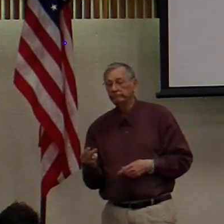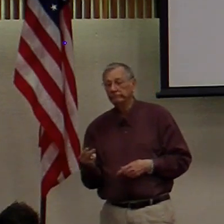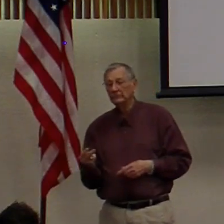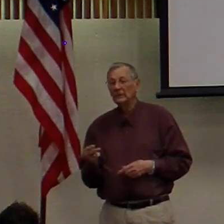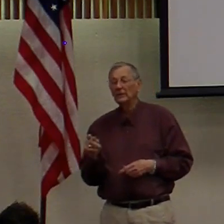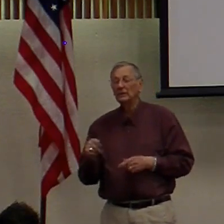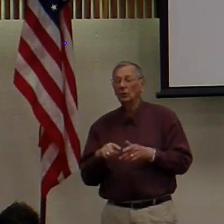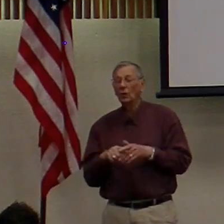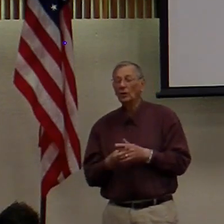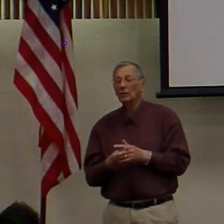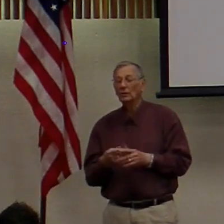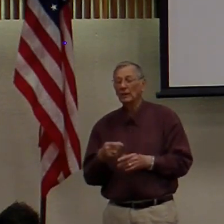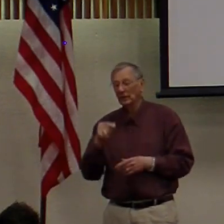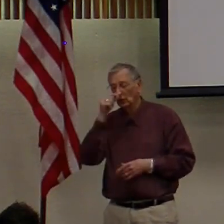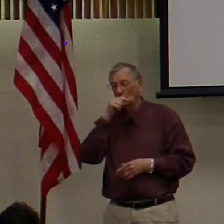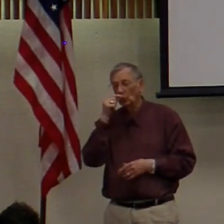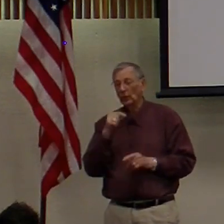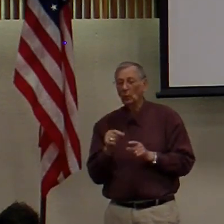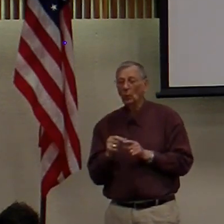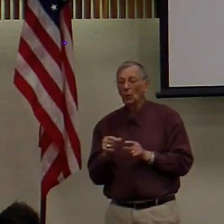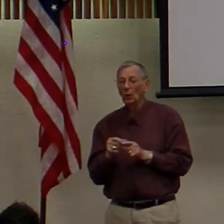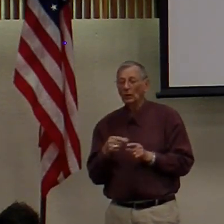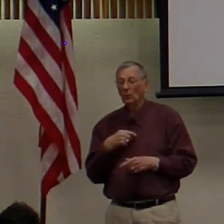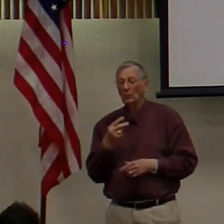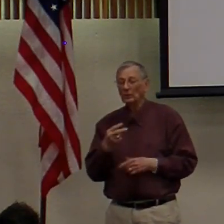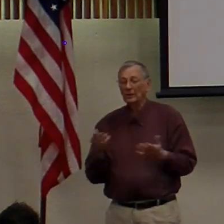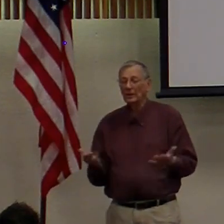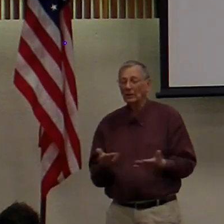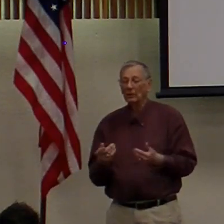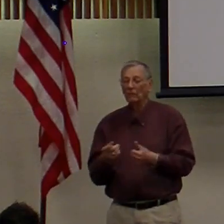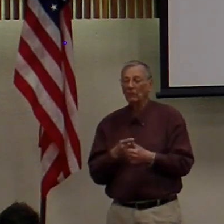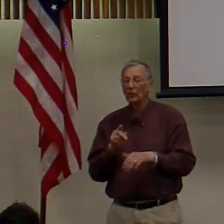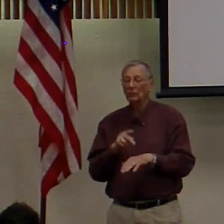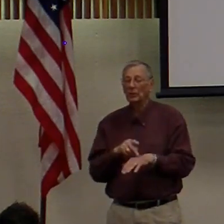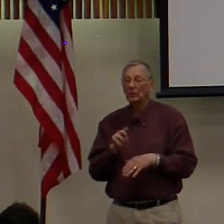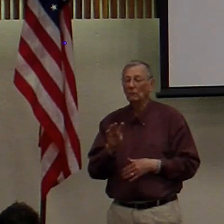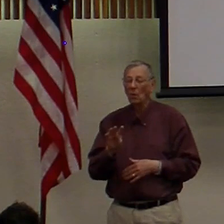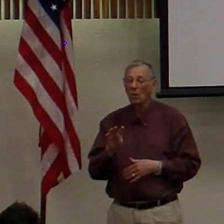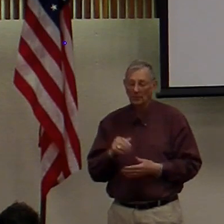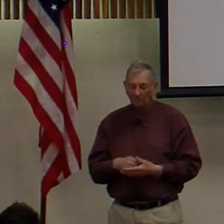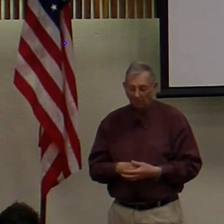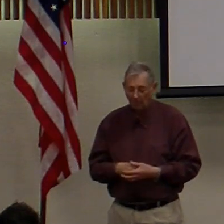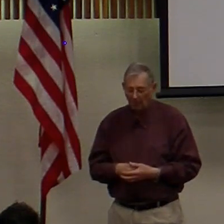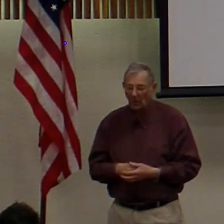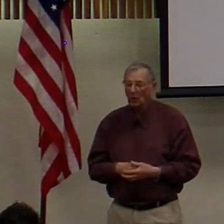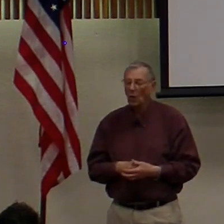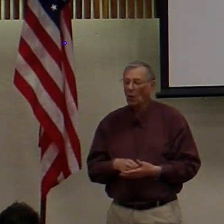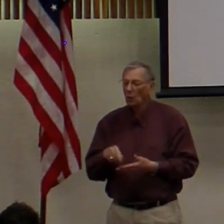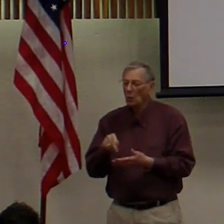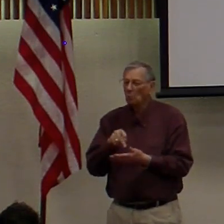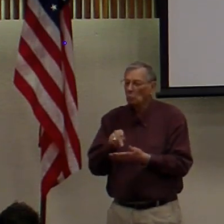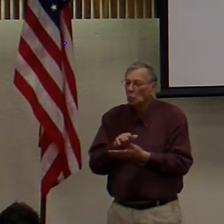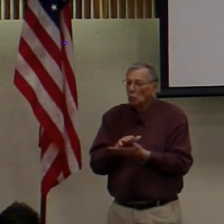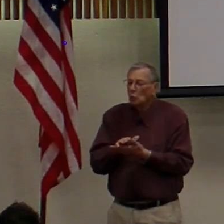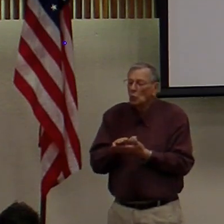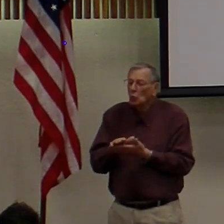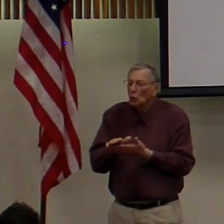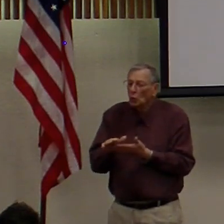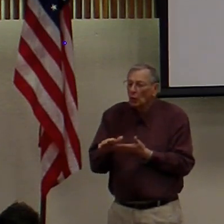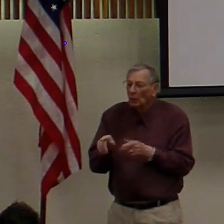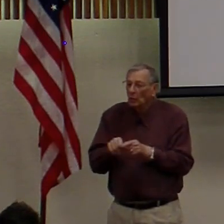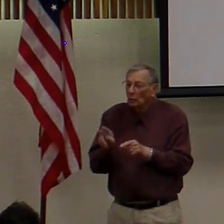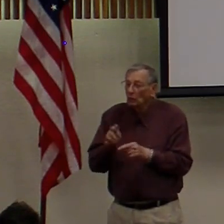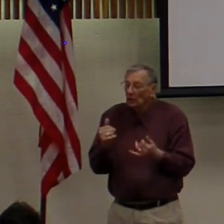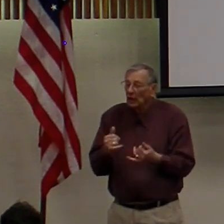its origin in the Greek word that we see here in 1 Peter 4. So the word pure, as we use it